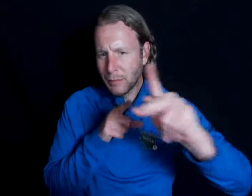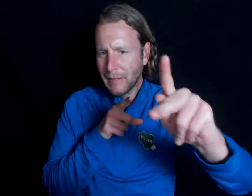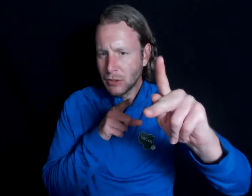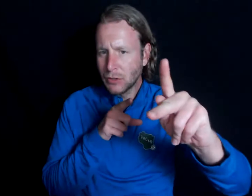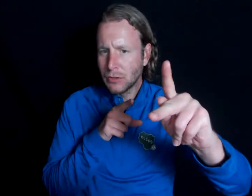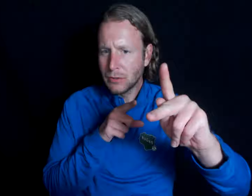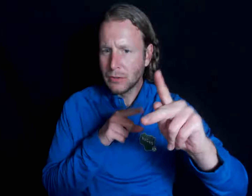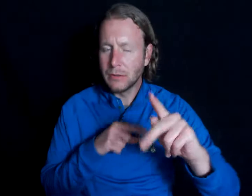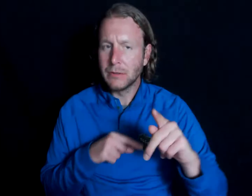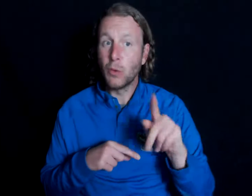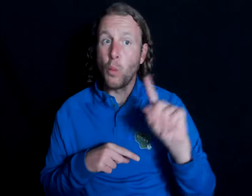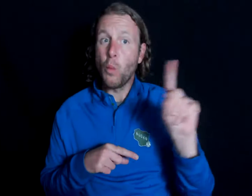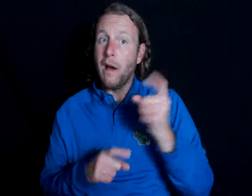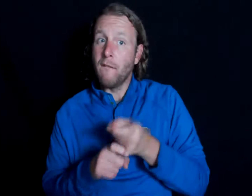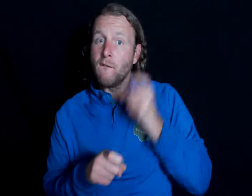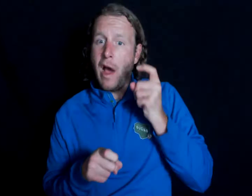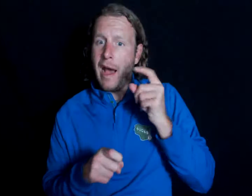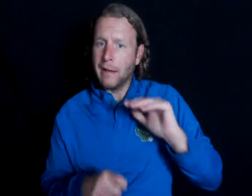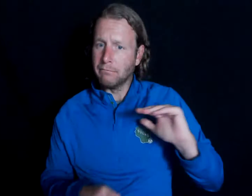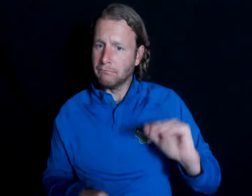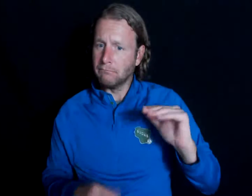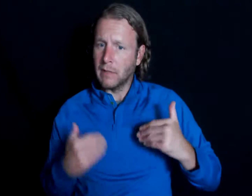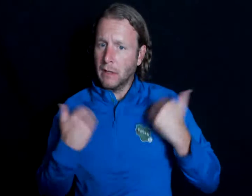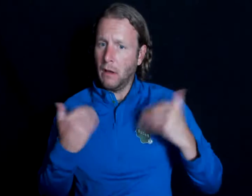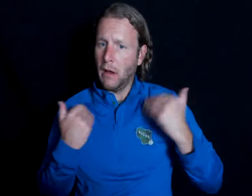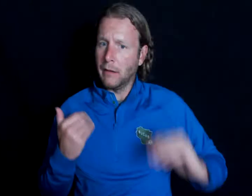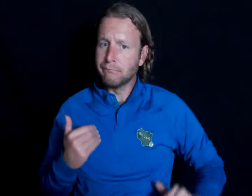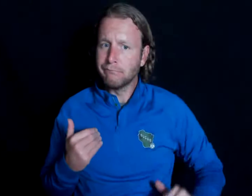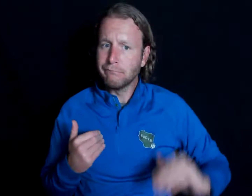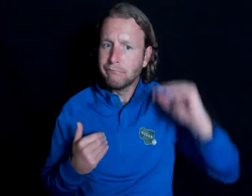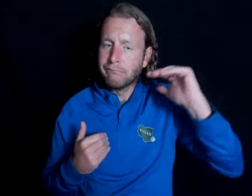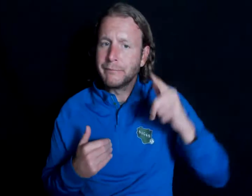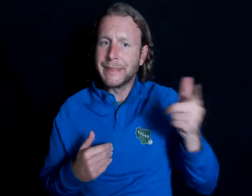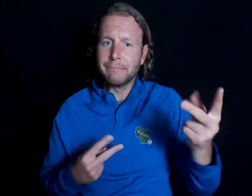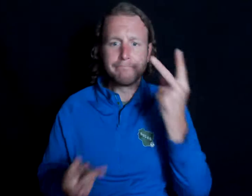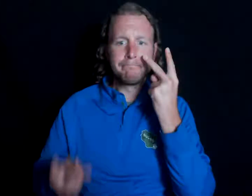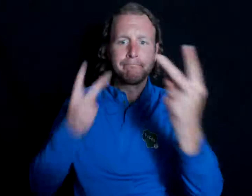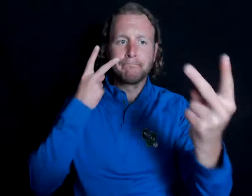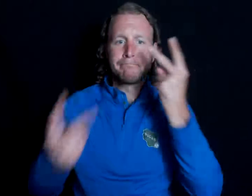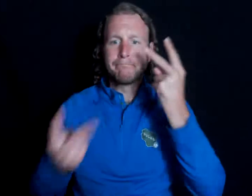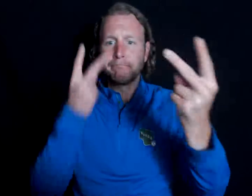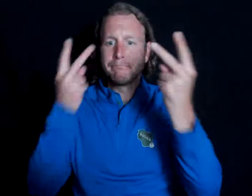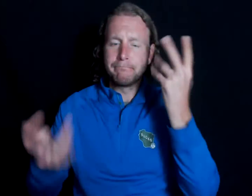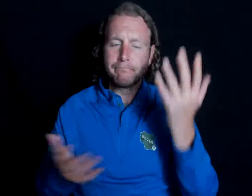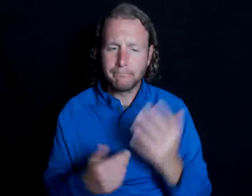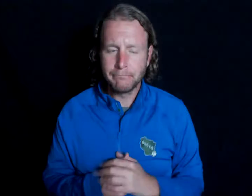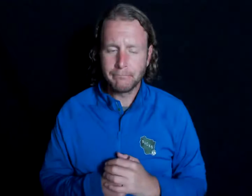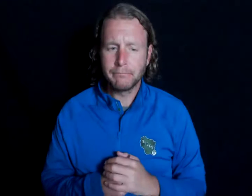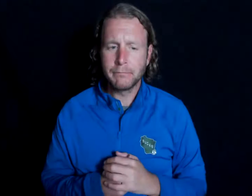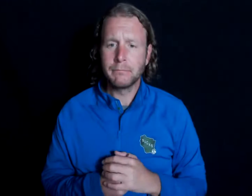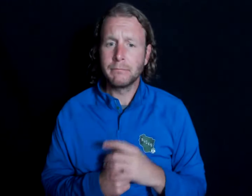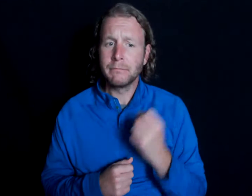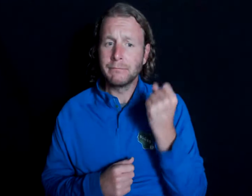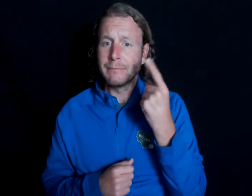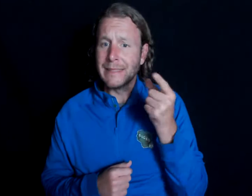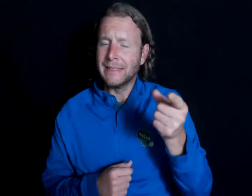was a child, and he's on the streets, and he'll tell you, and maybe not in these exact words, but having to hustle, having